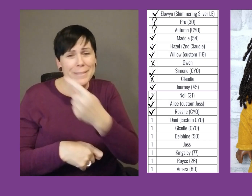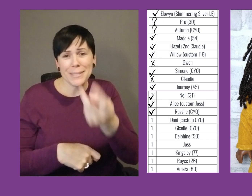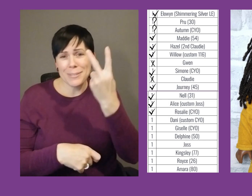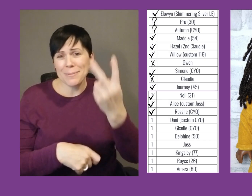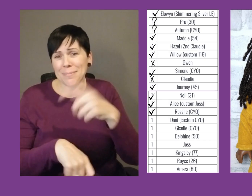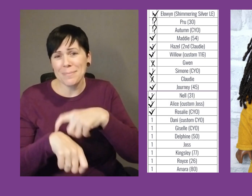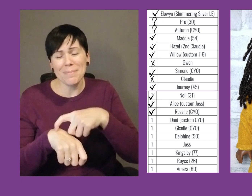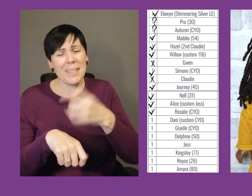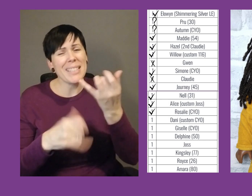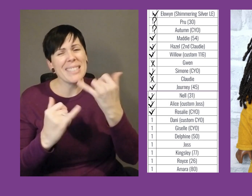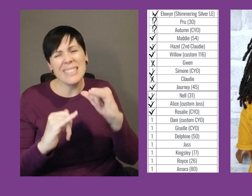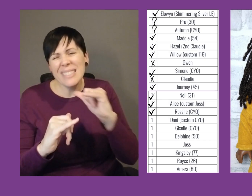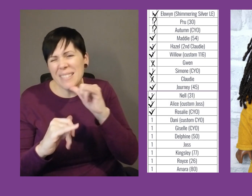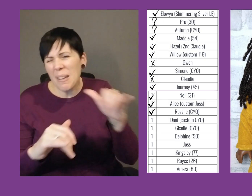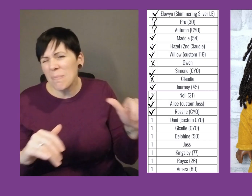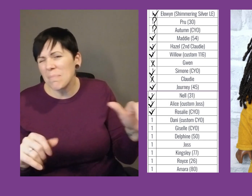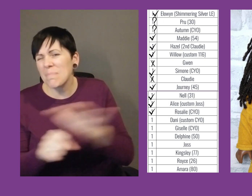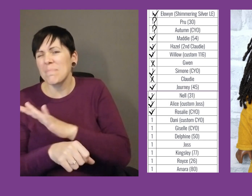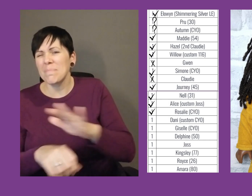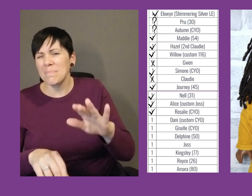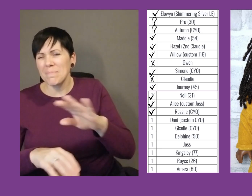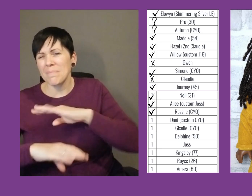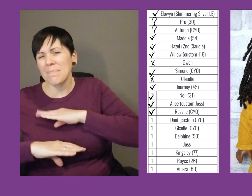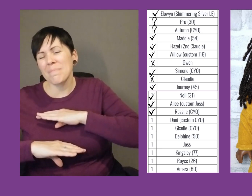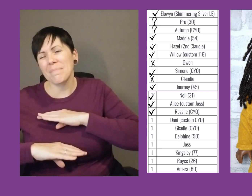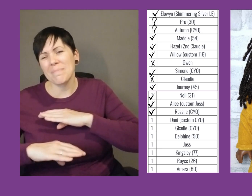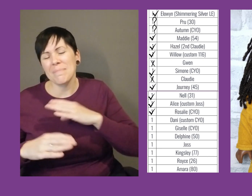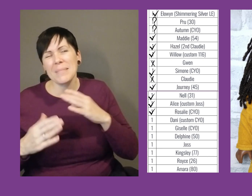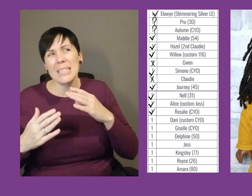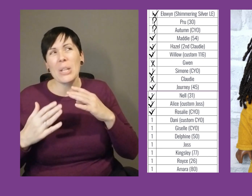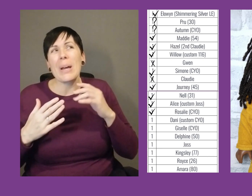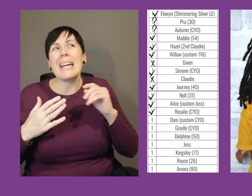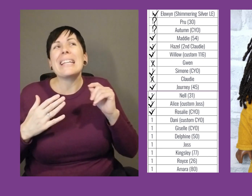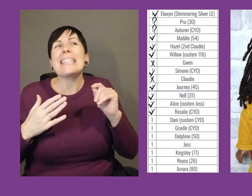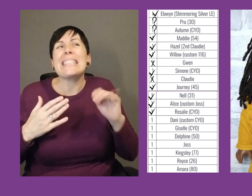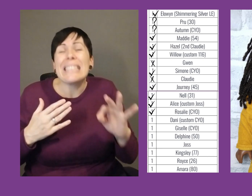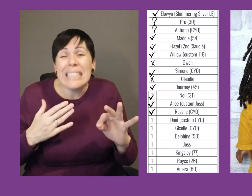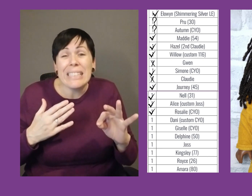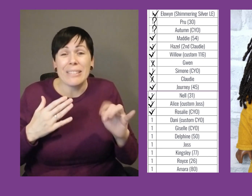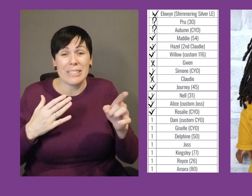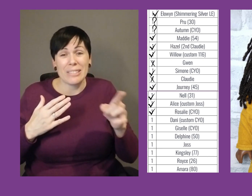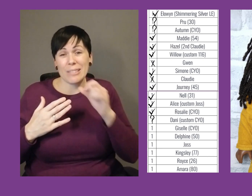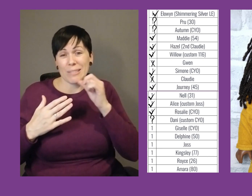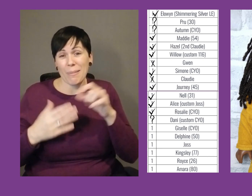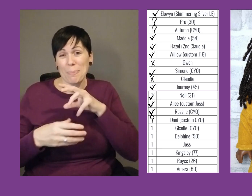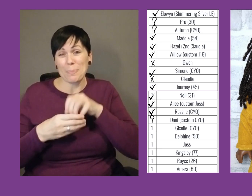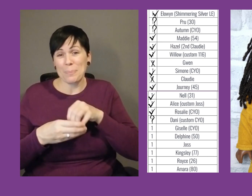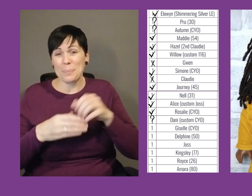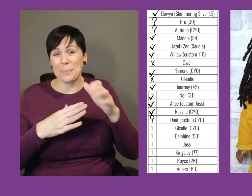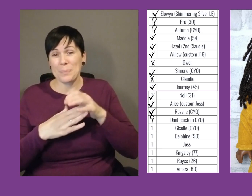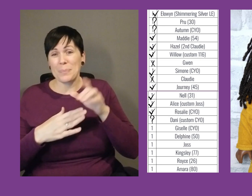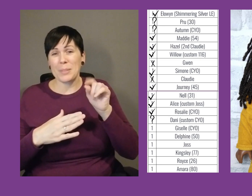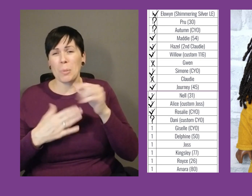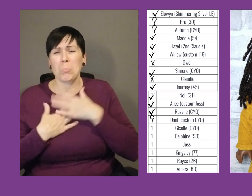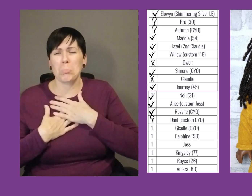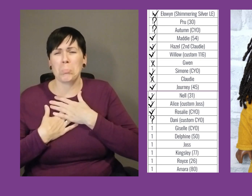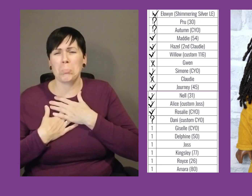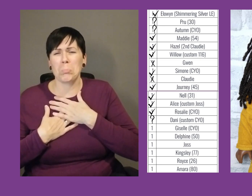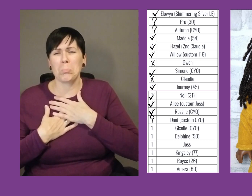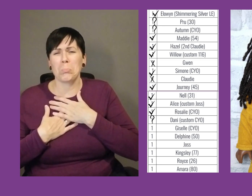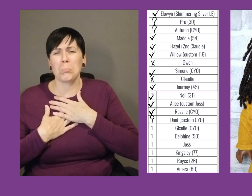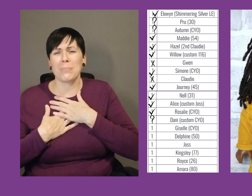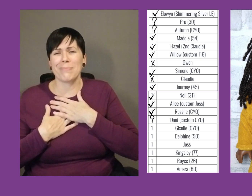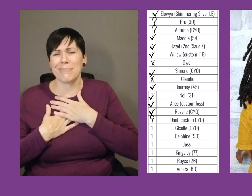have them 100%. So if I didn't put her on my top 20, oh gosh, that would hurt